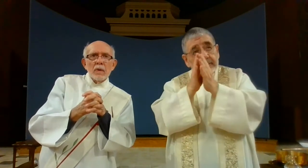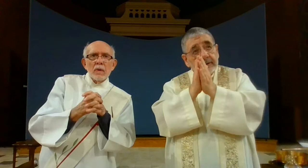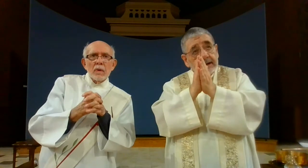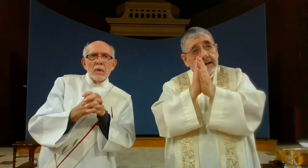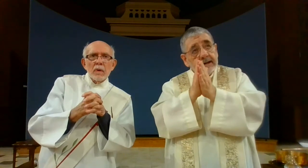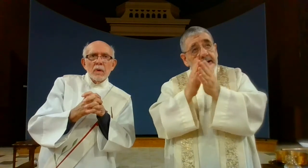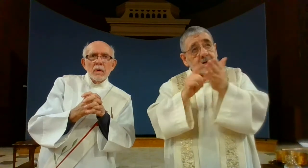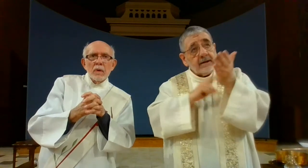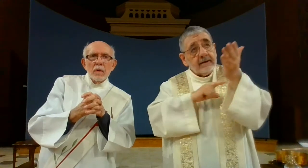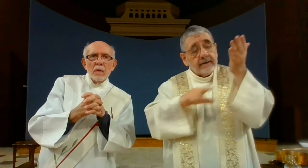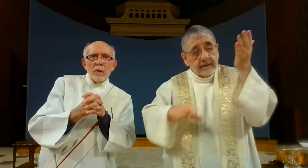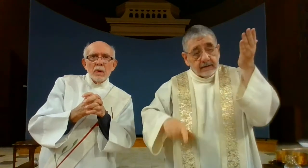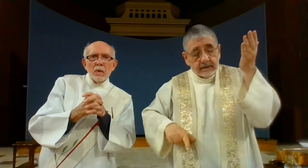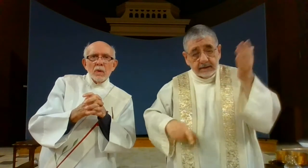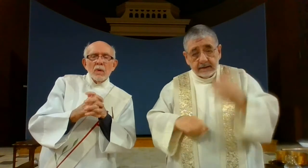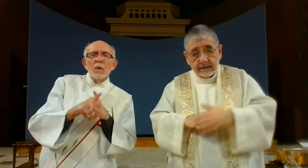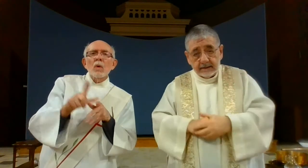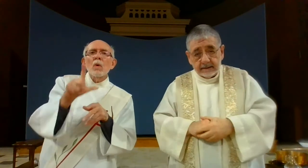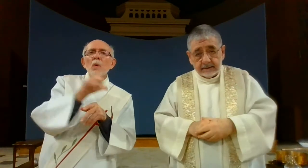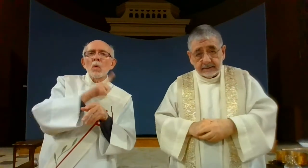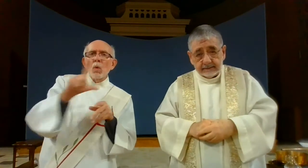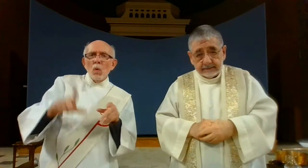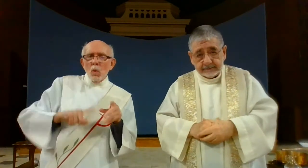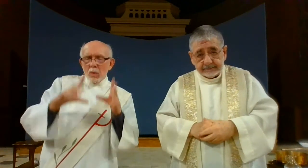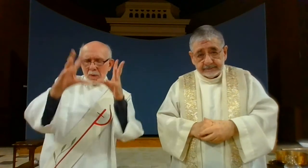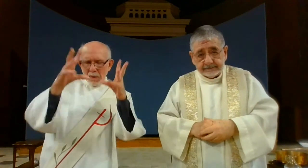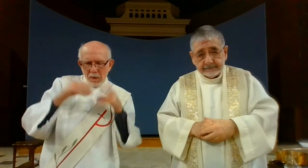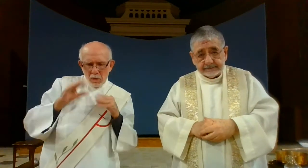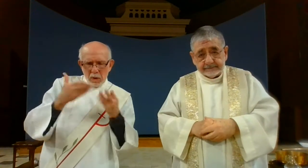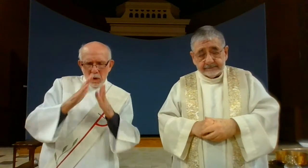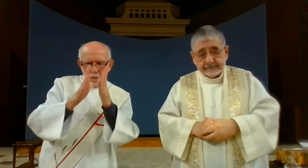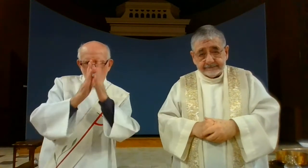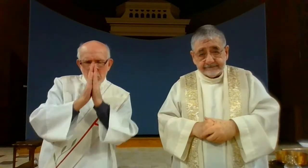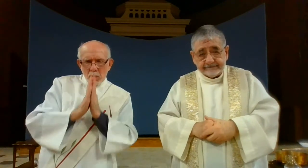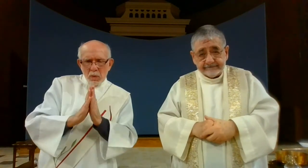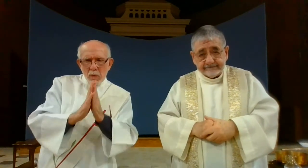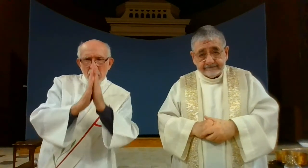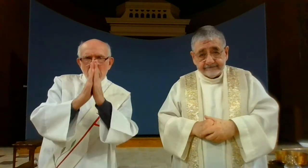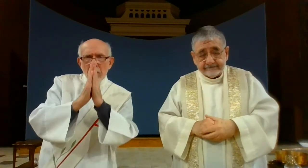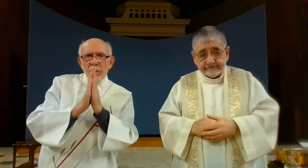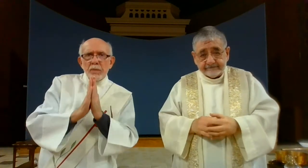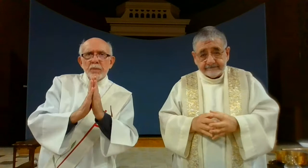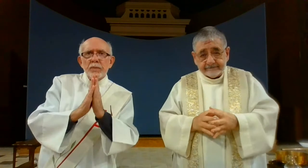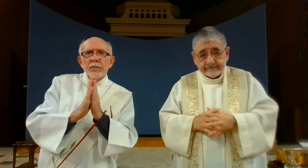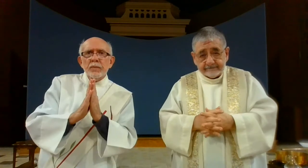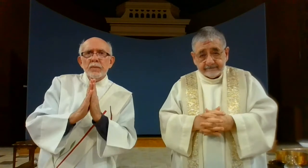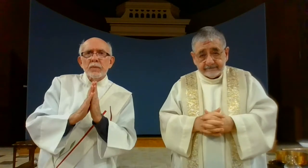We pray to the Lord. Lord, receive our prayers.